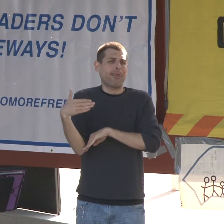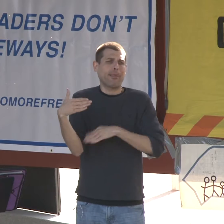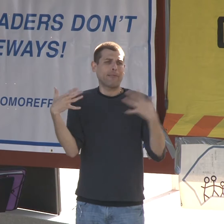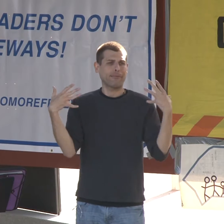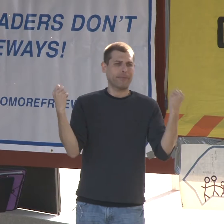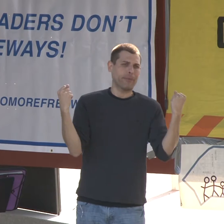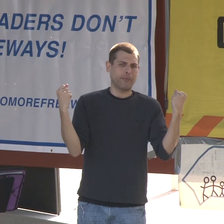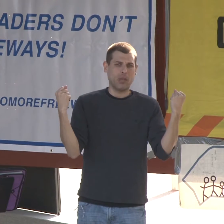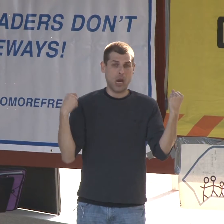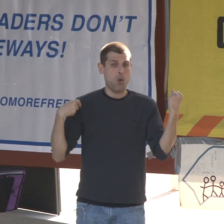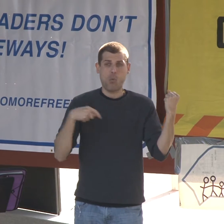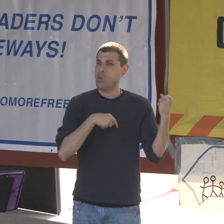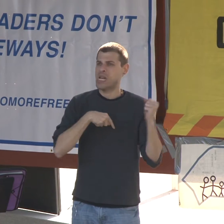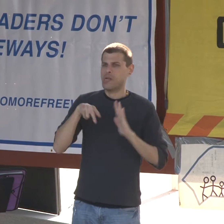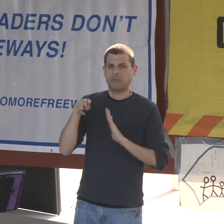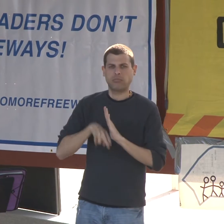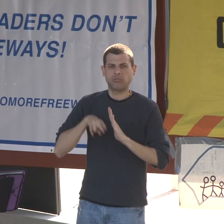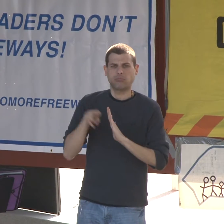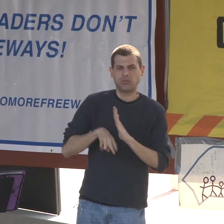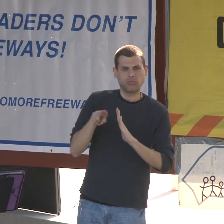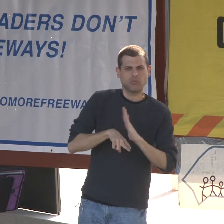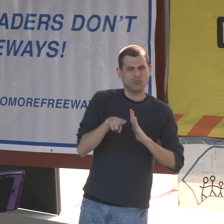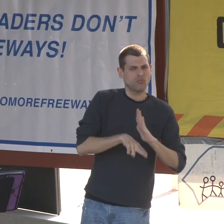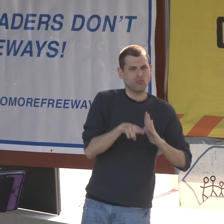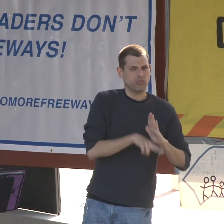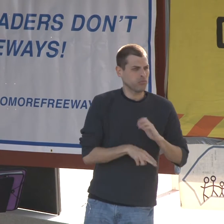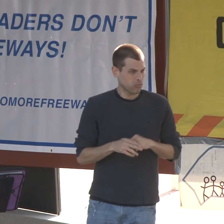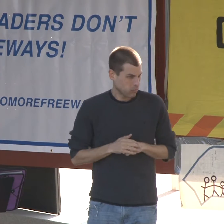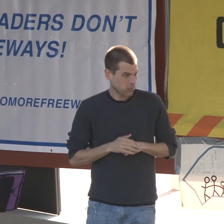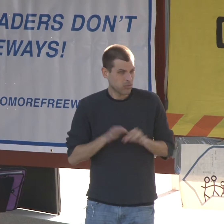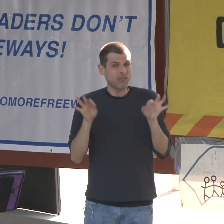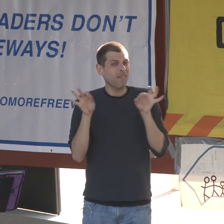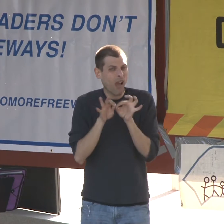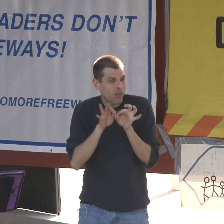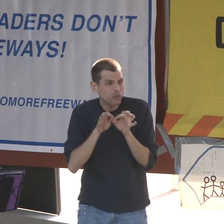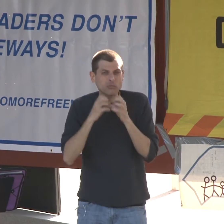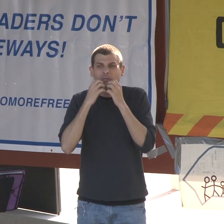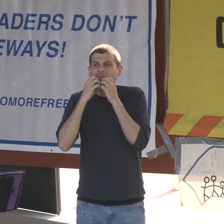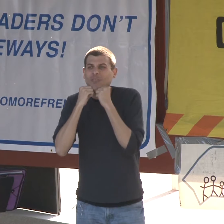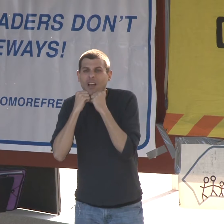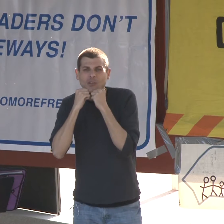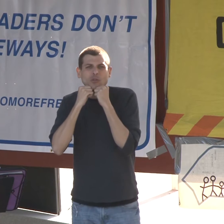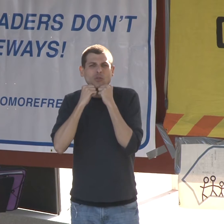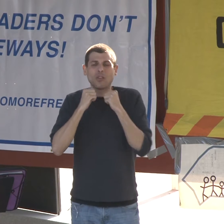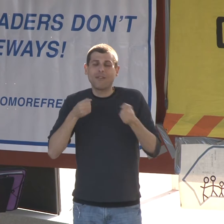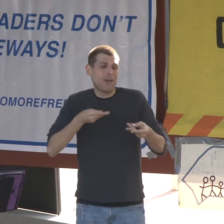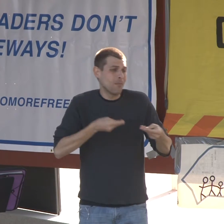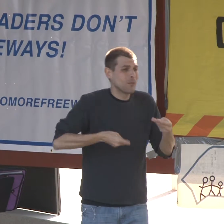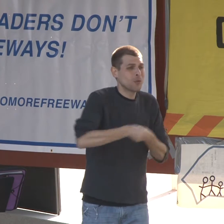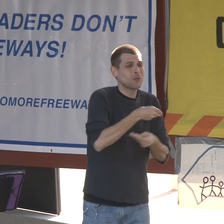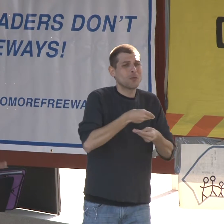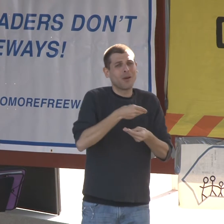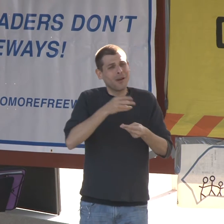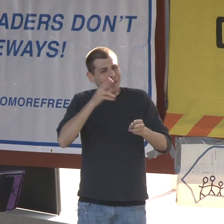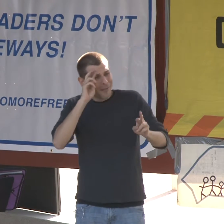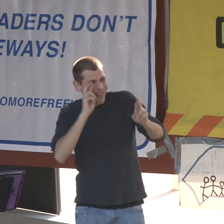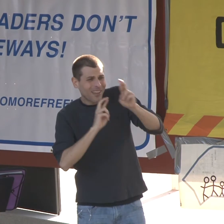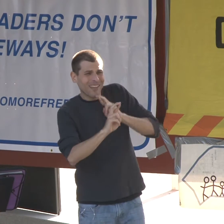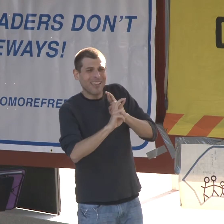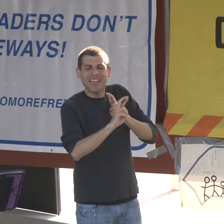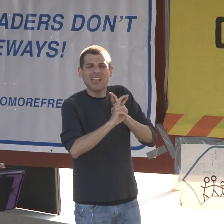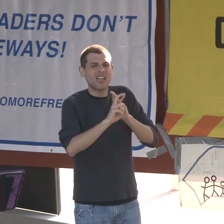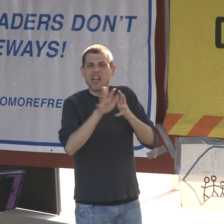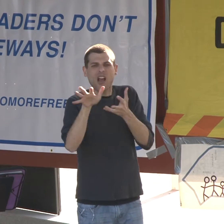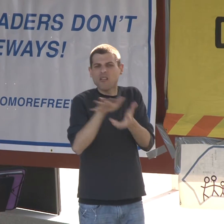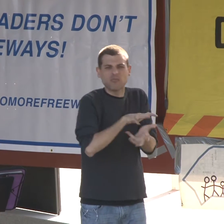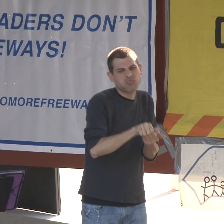And values around this collective, around mutual aid, and around respect of nature were